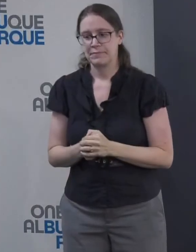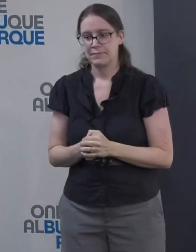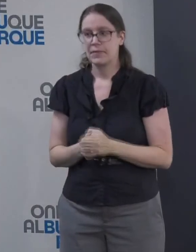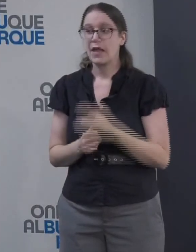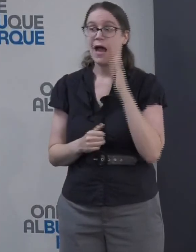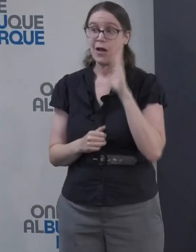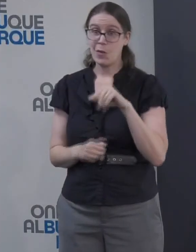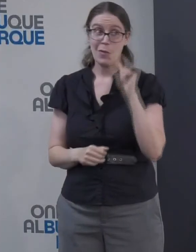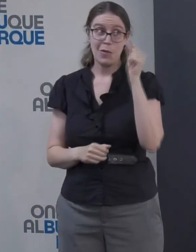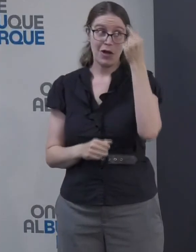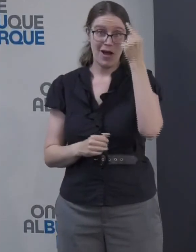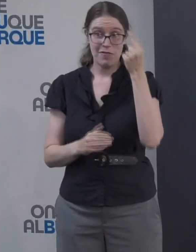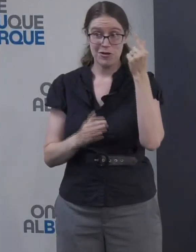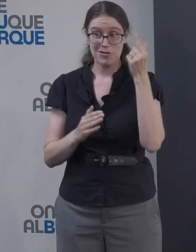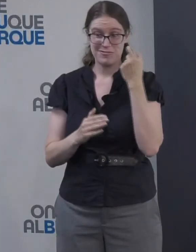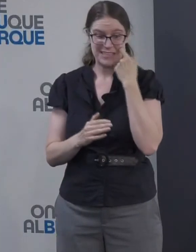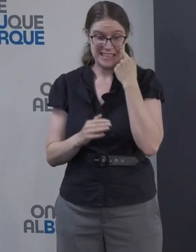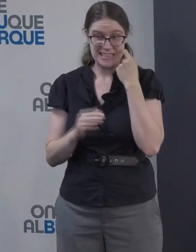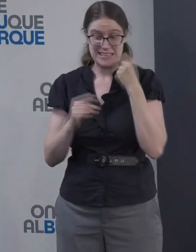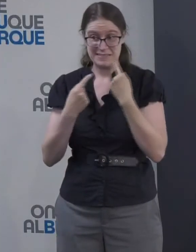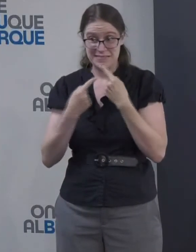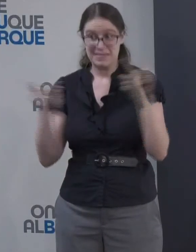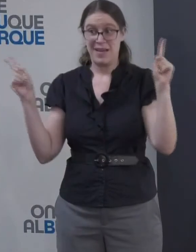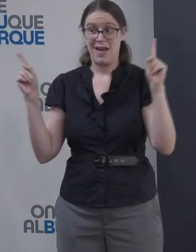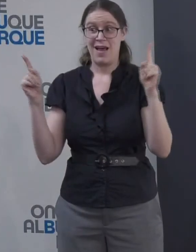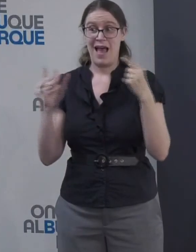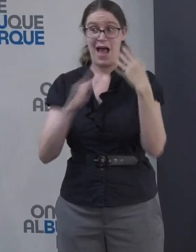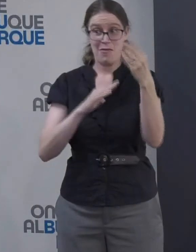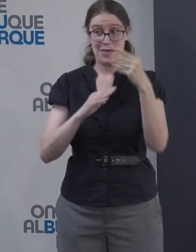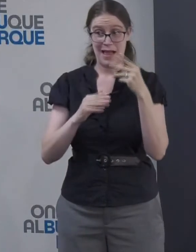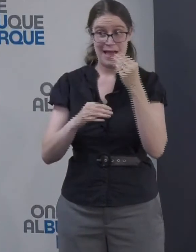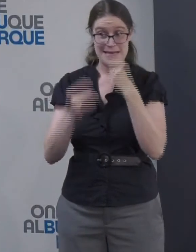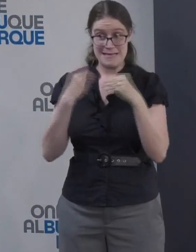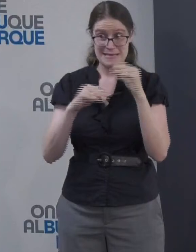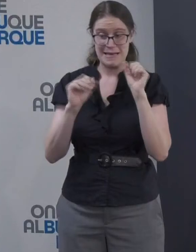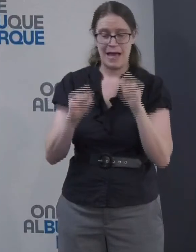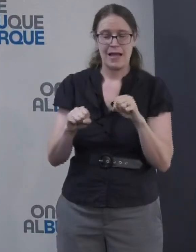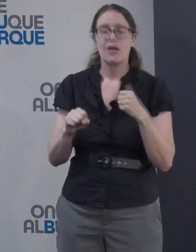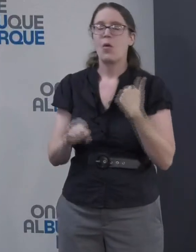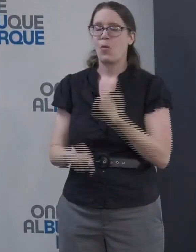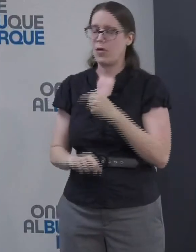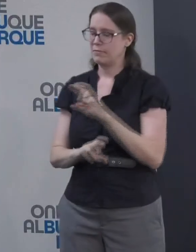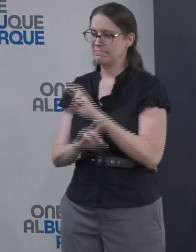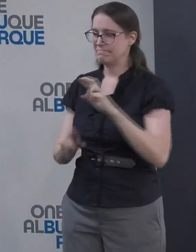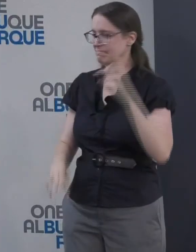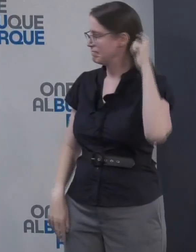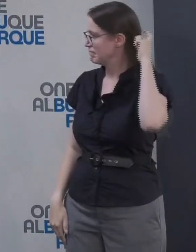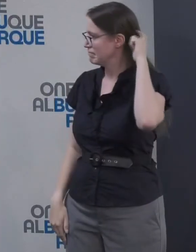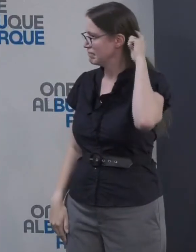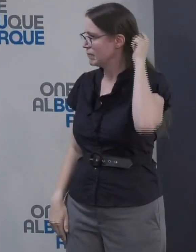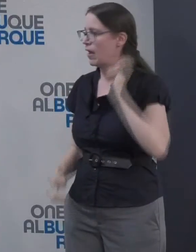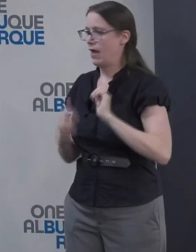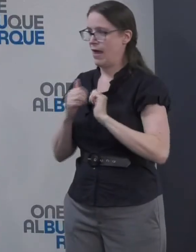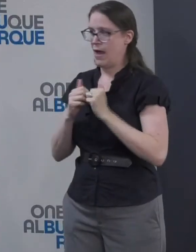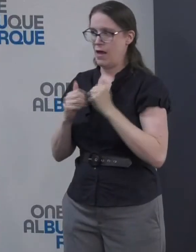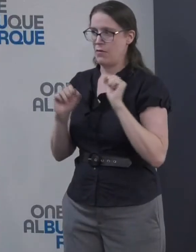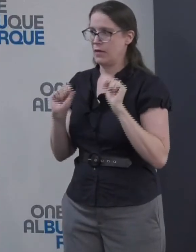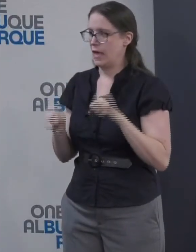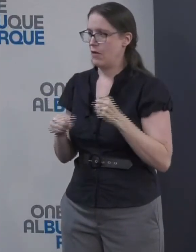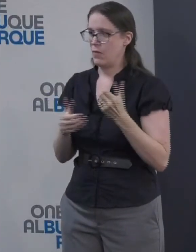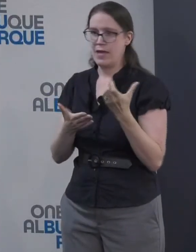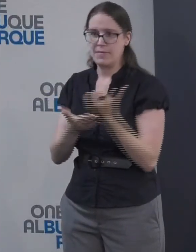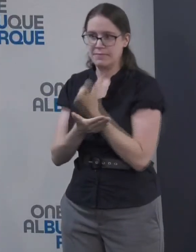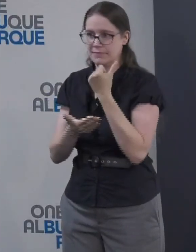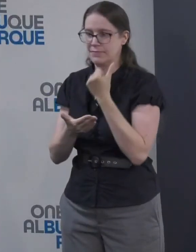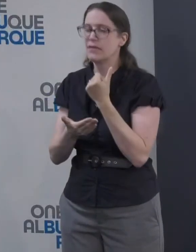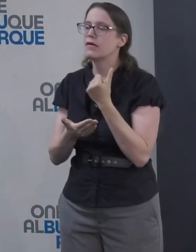the governor has opened up the outdoor dining, you know, we are cognizant that how, you know, our budget will